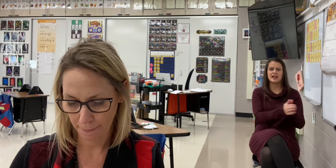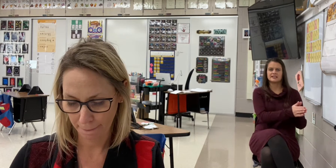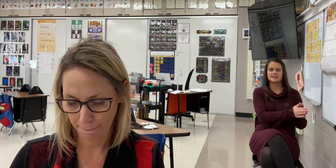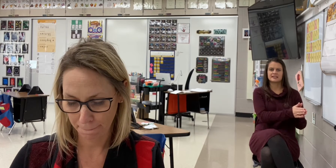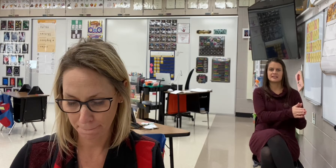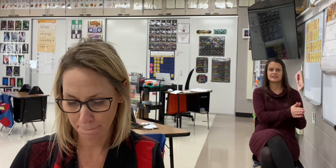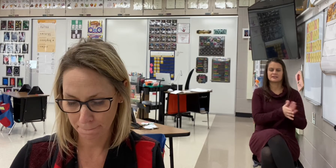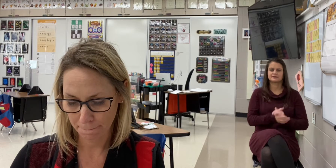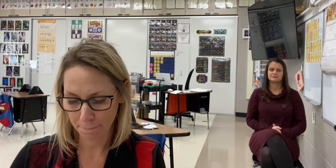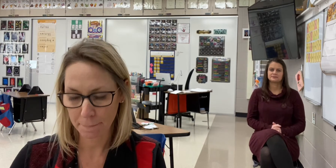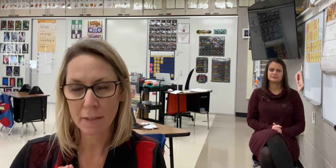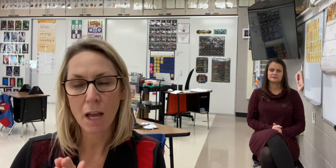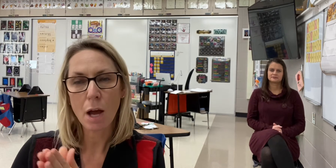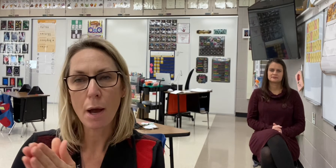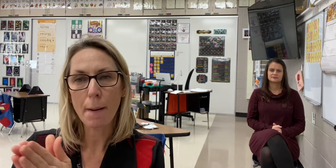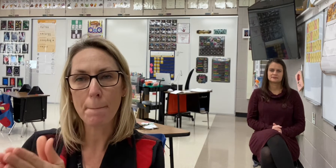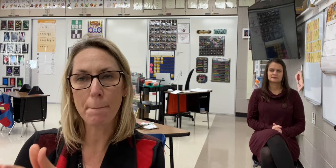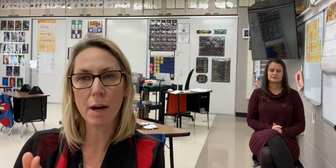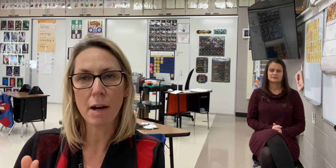Kite.